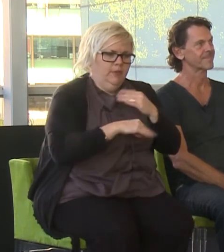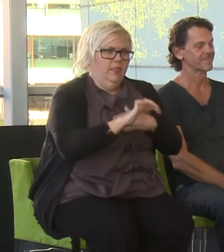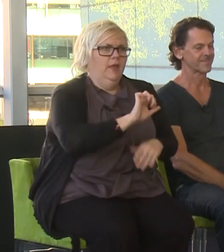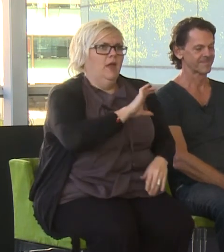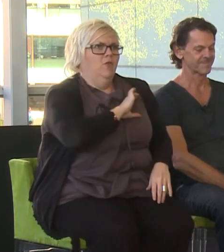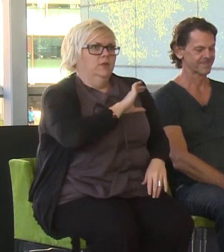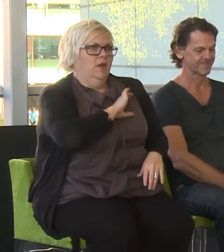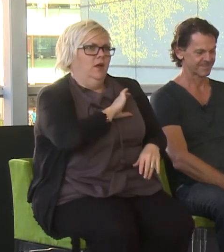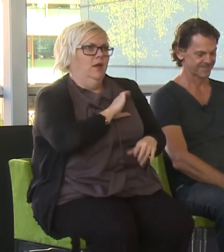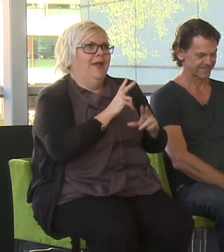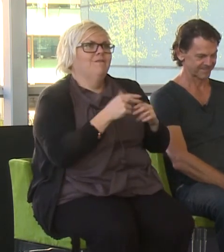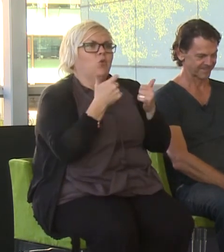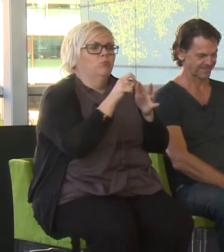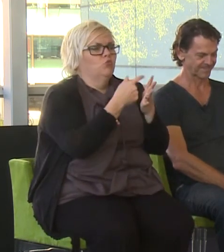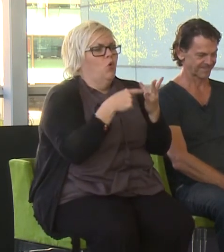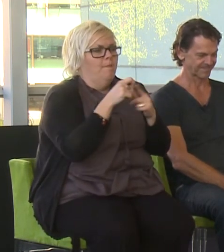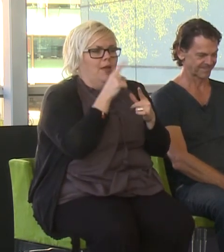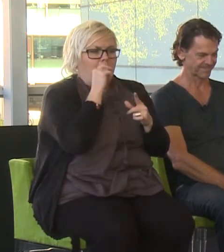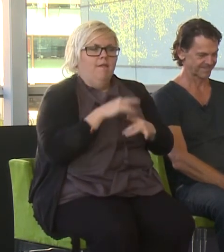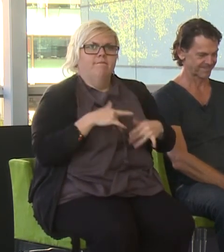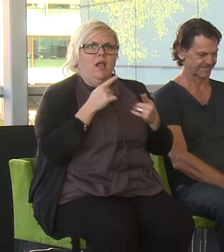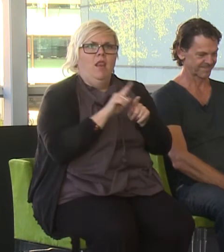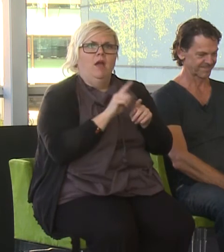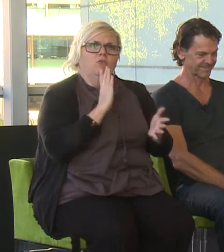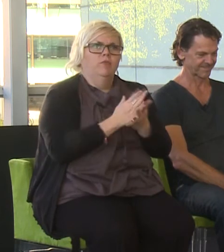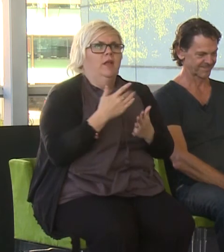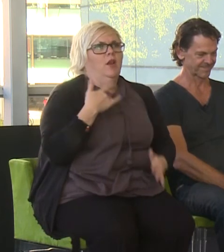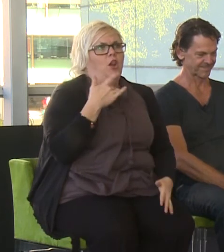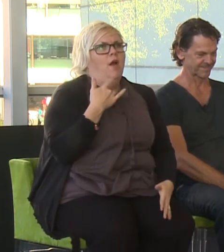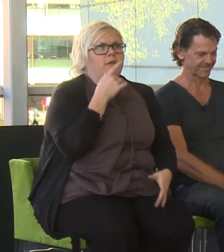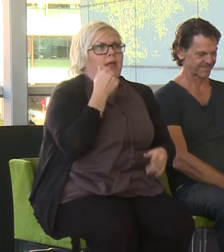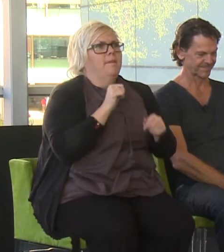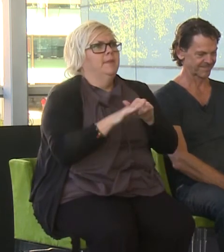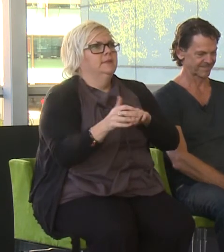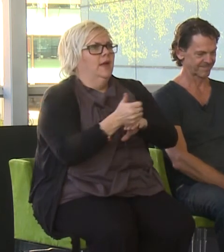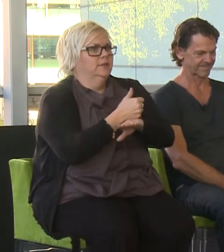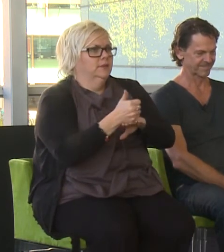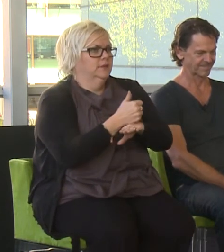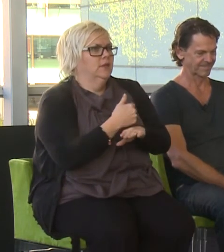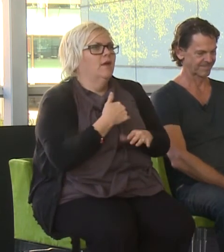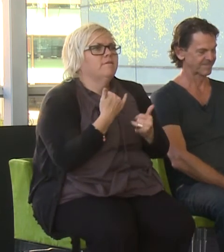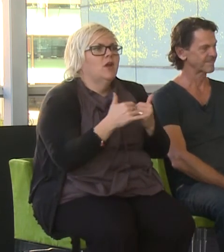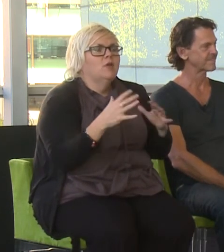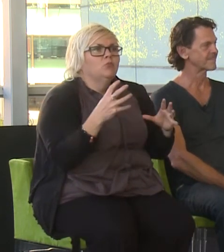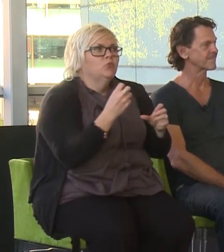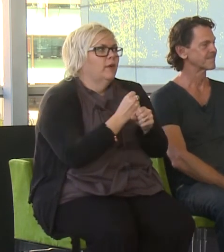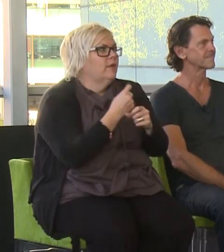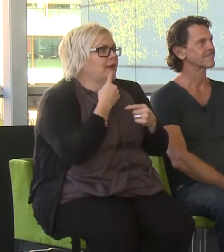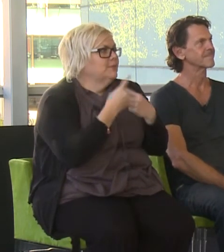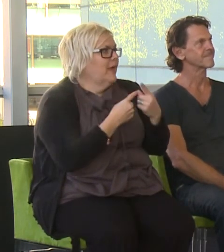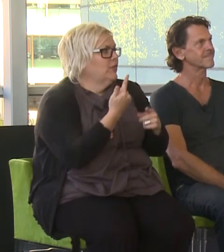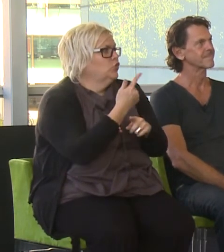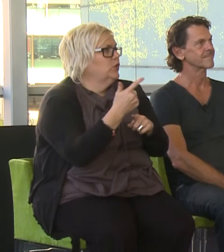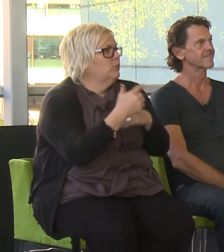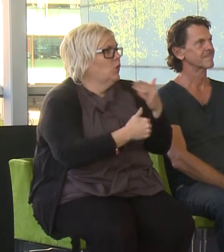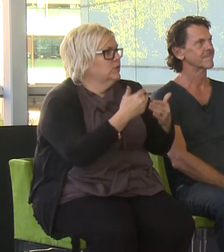that. So at the risk of spoiling your illusions and hero worship, I'm going to briefly demystify the shooting process and